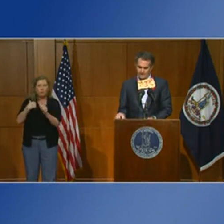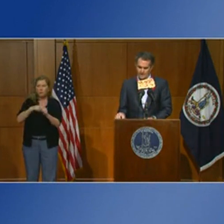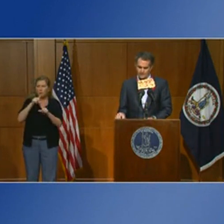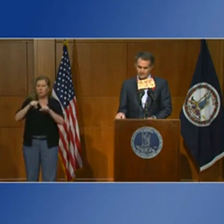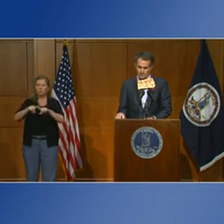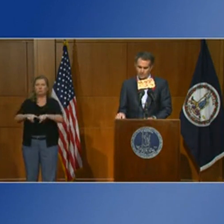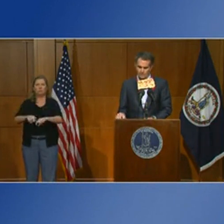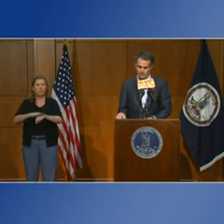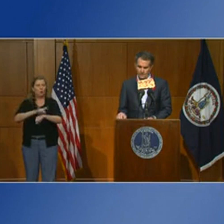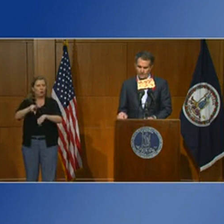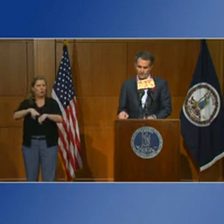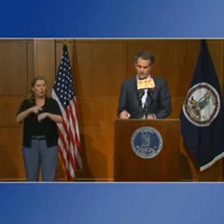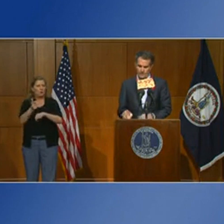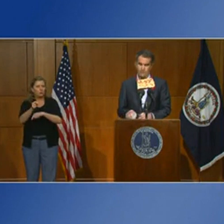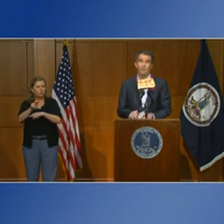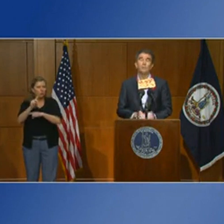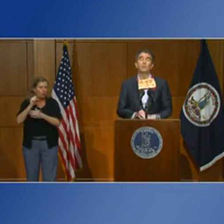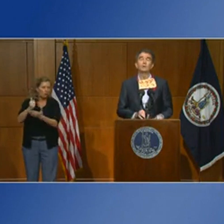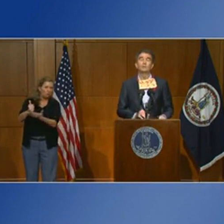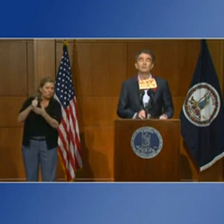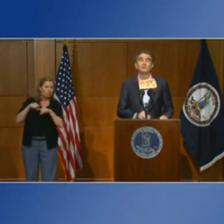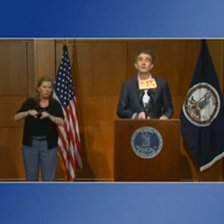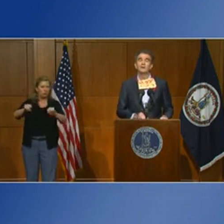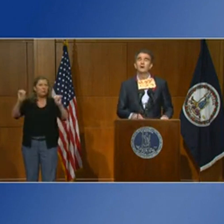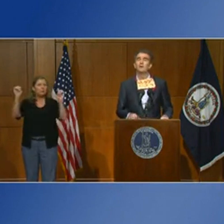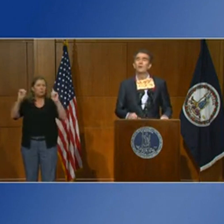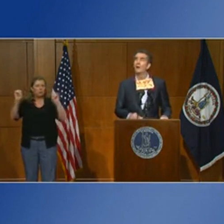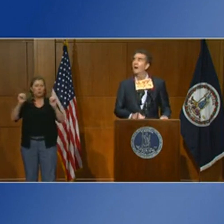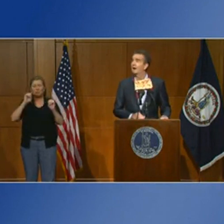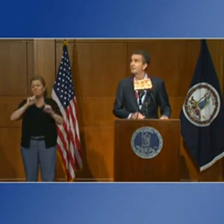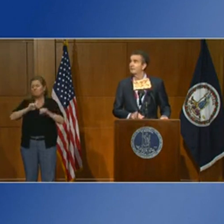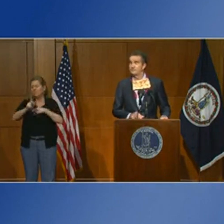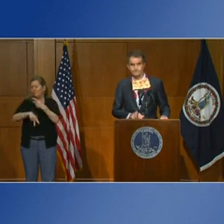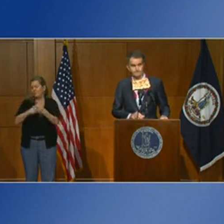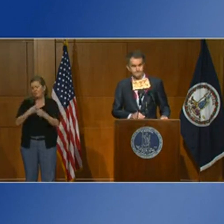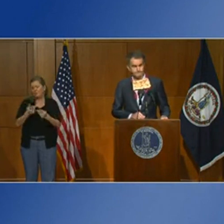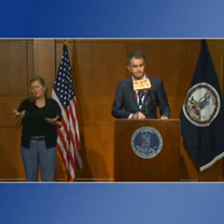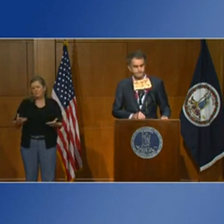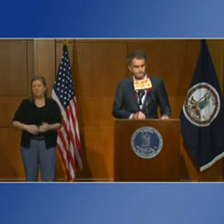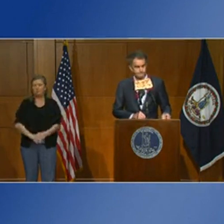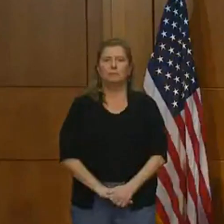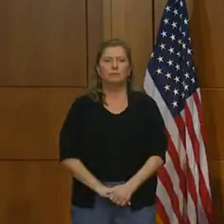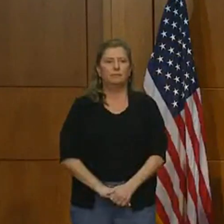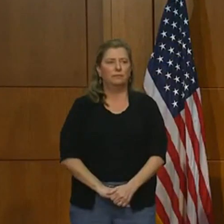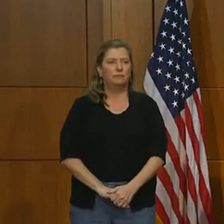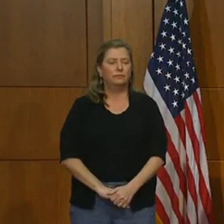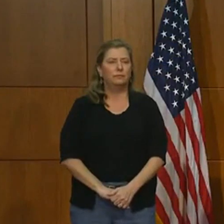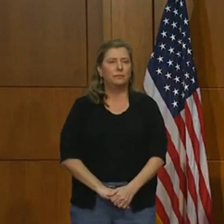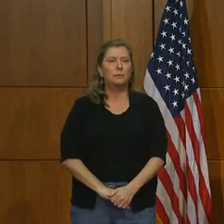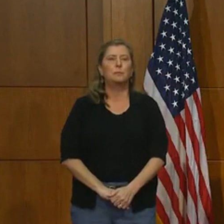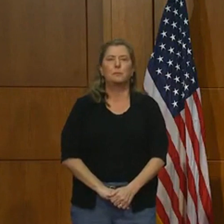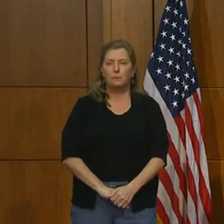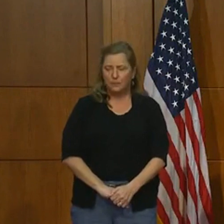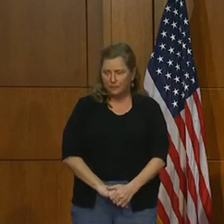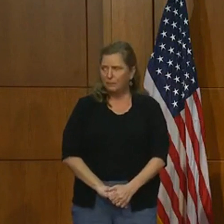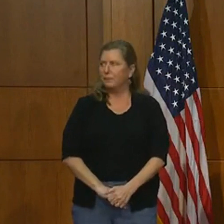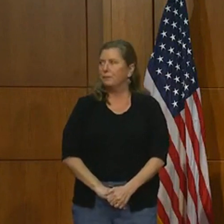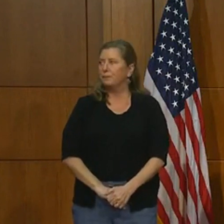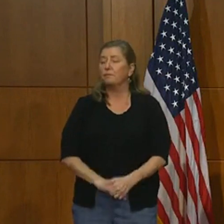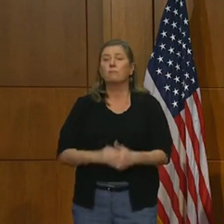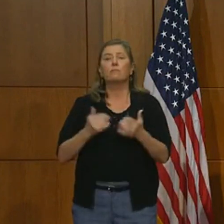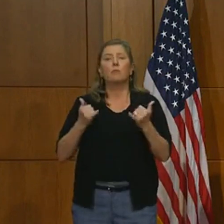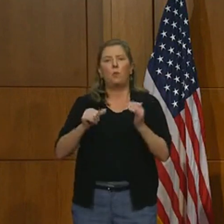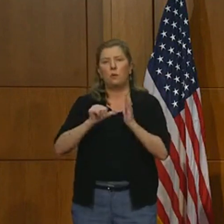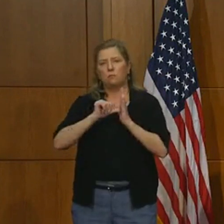on the National Guard for help during emergencies of all kinds. Now I'd like to highlight an important